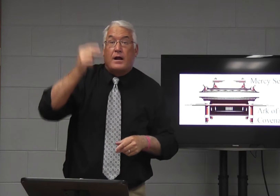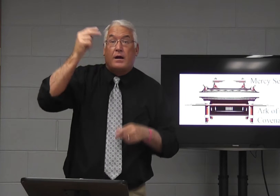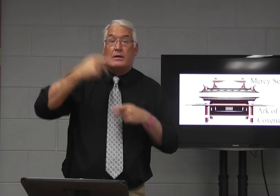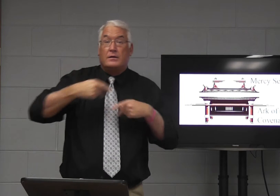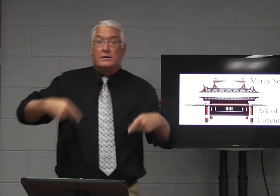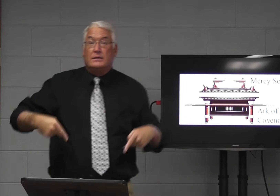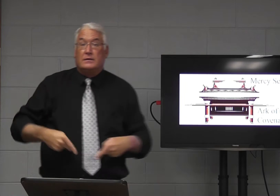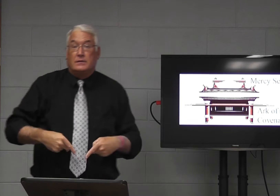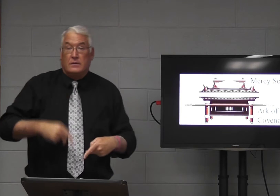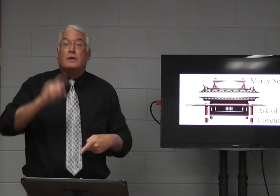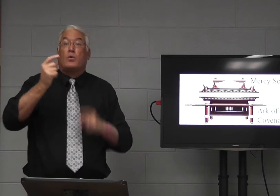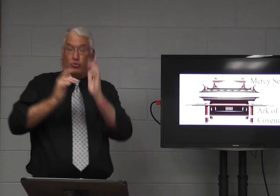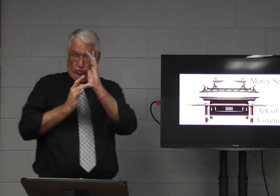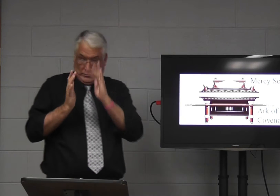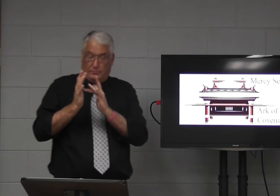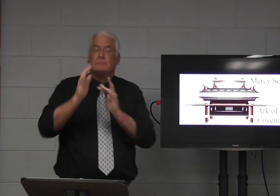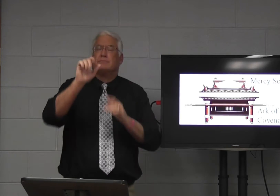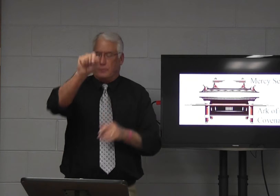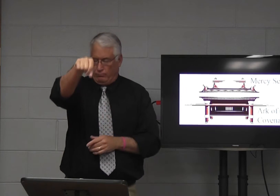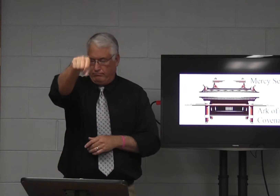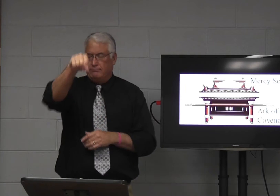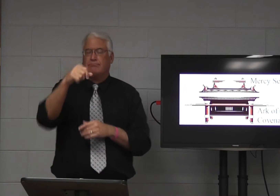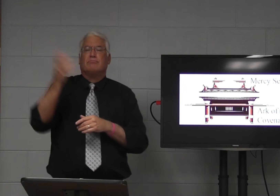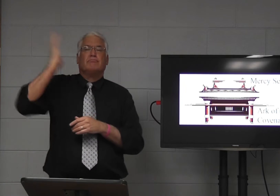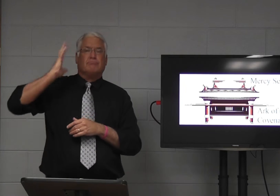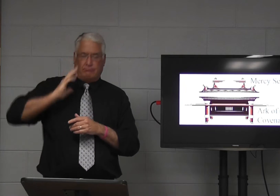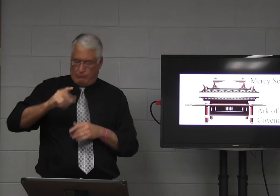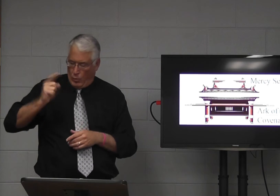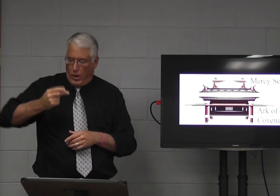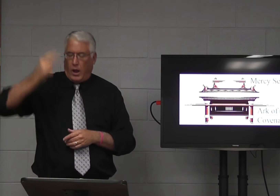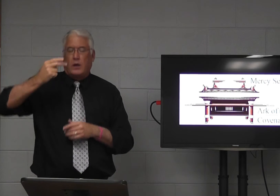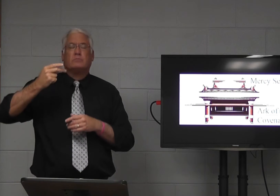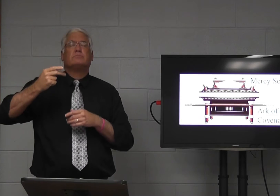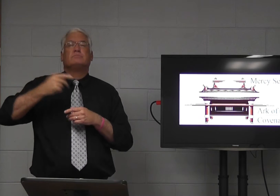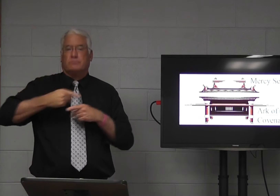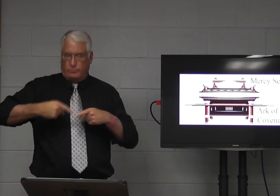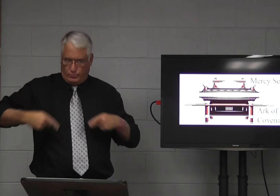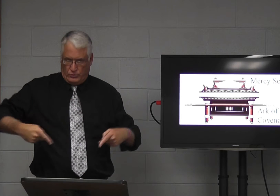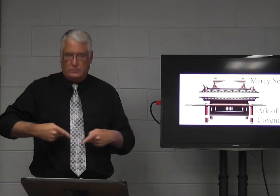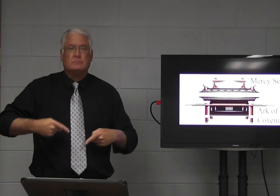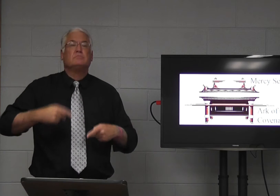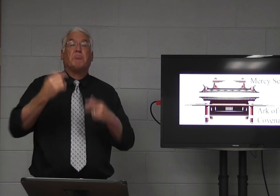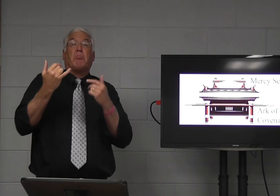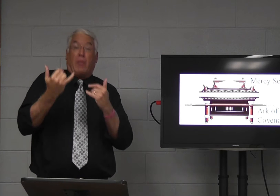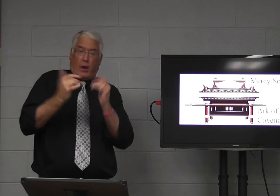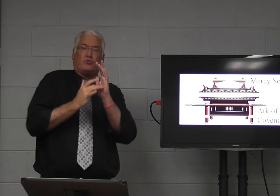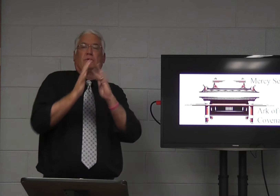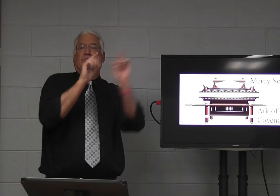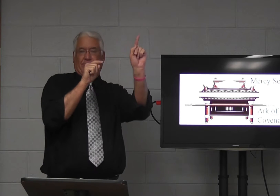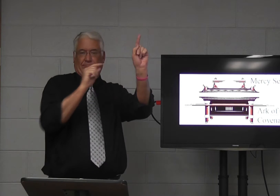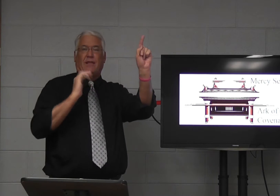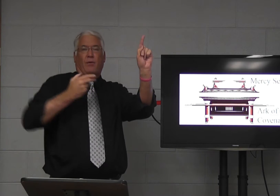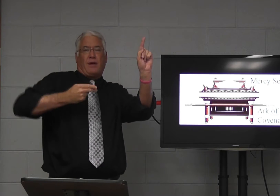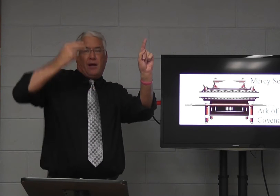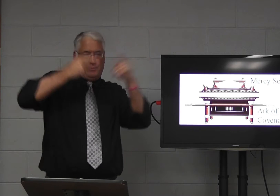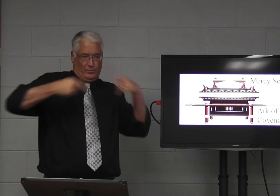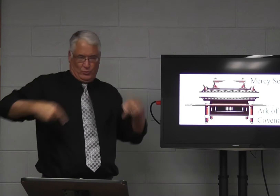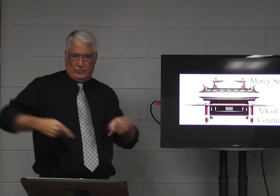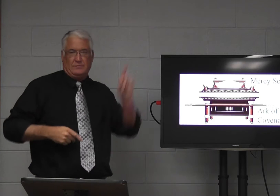Like the high priest could enter in? Yes. Long time ago, the high priest, now Jesus is our